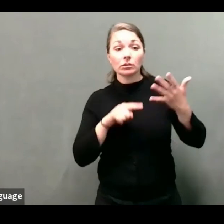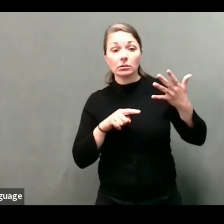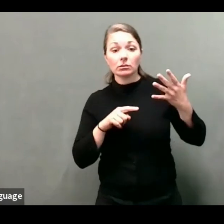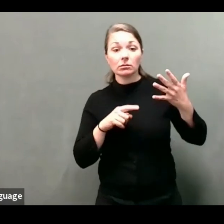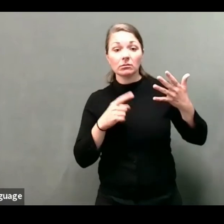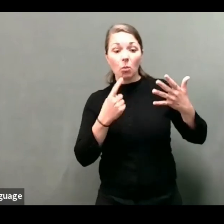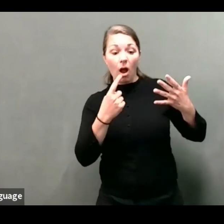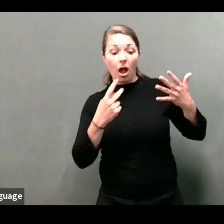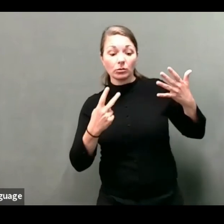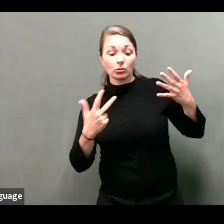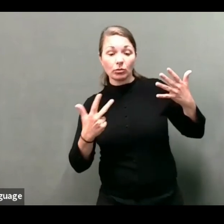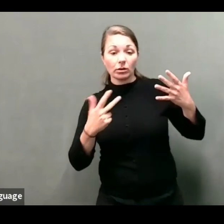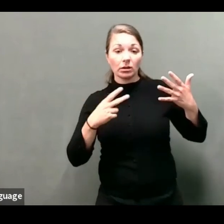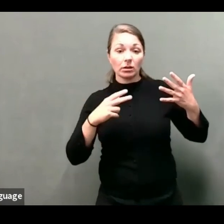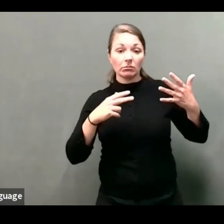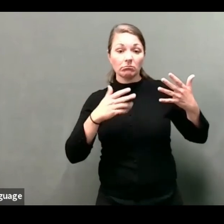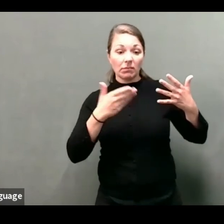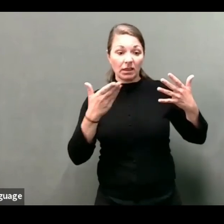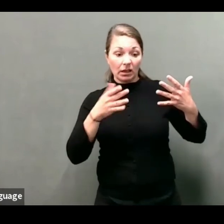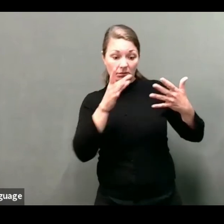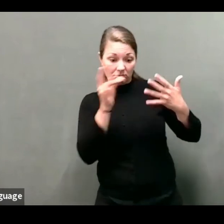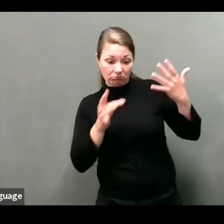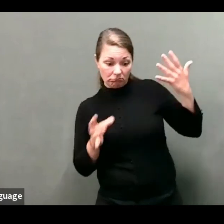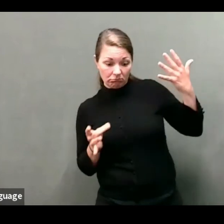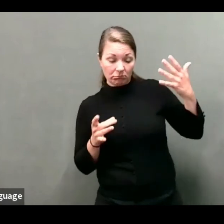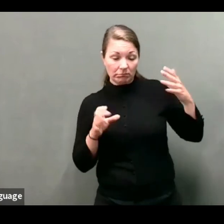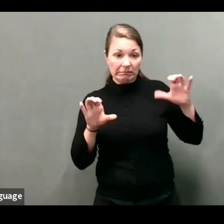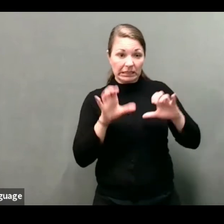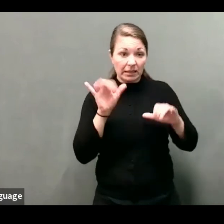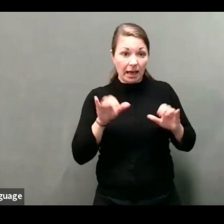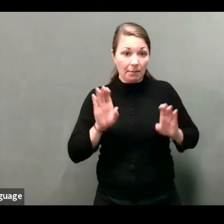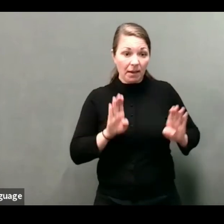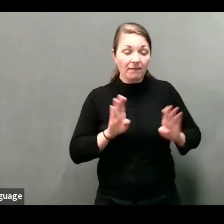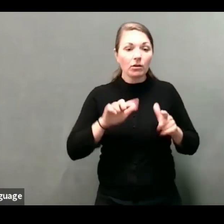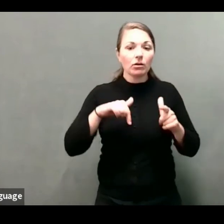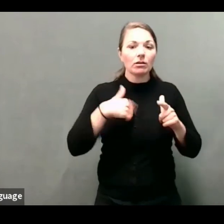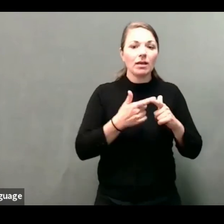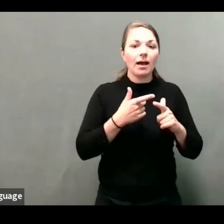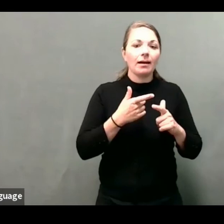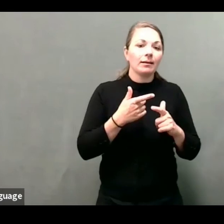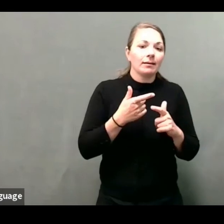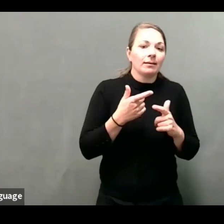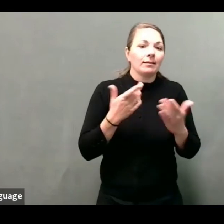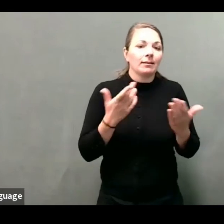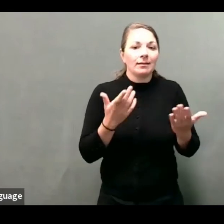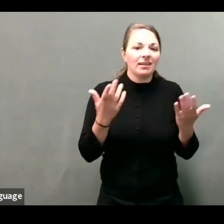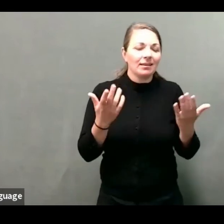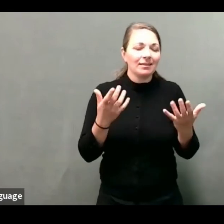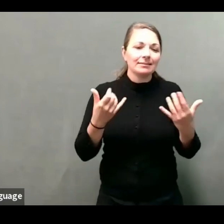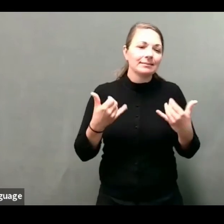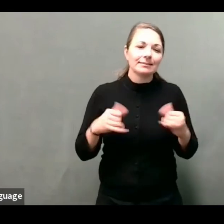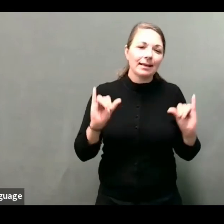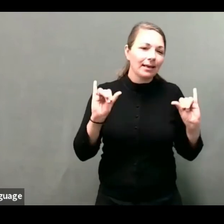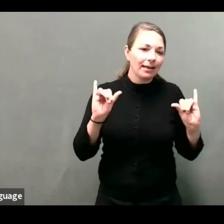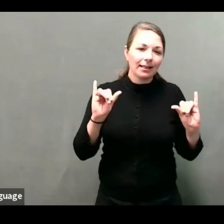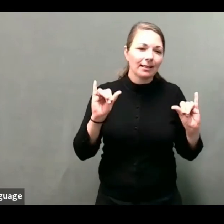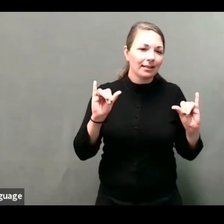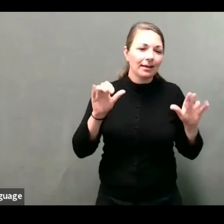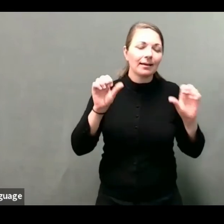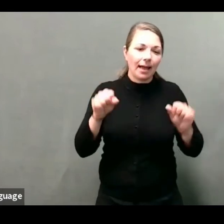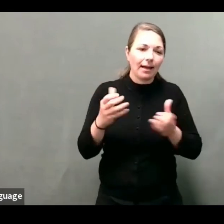these activities, having evidence collected within the time frame should still be open to